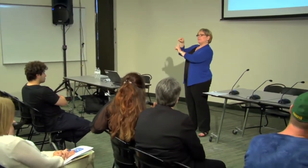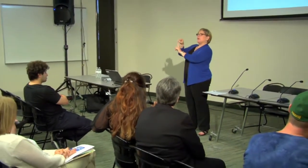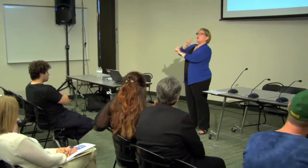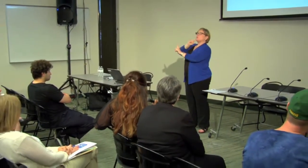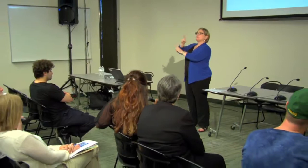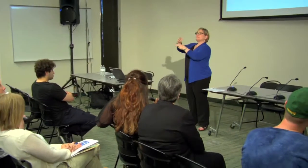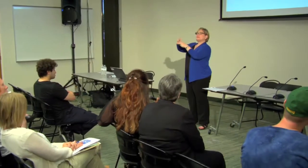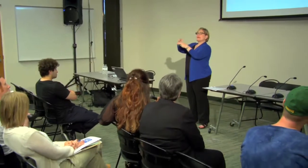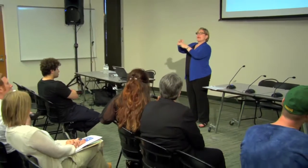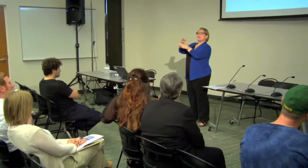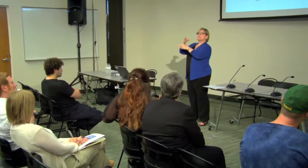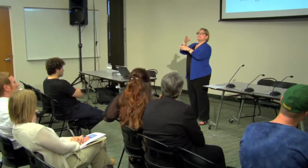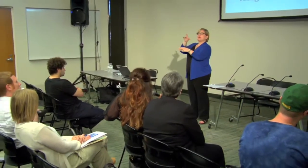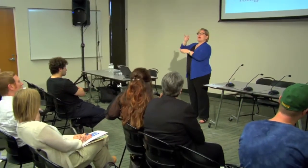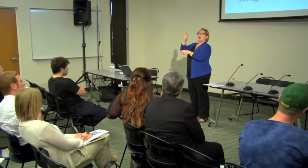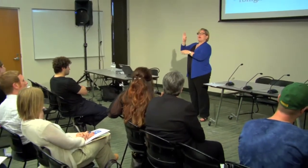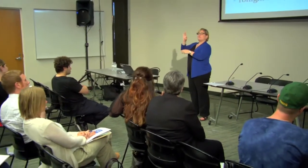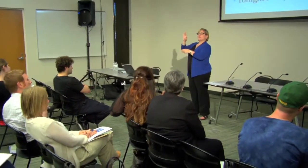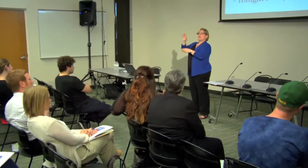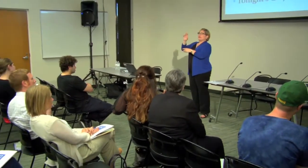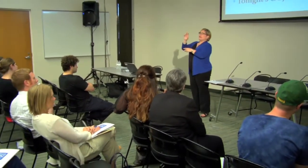So the Olmstead case